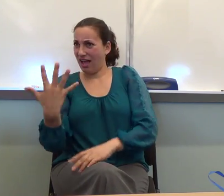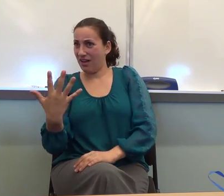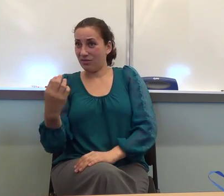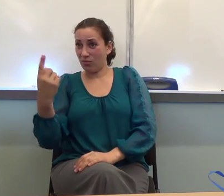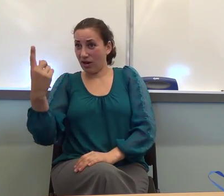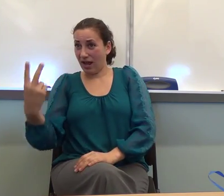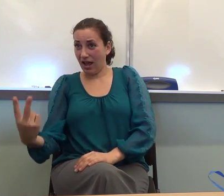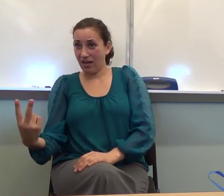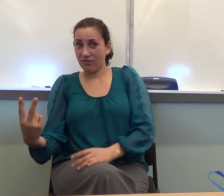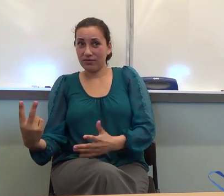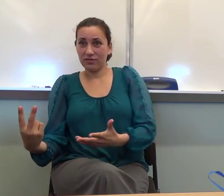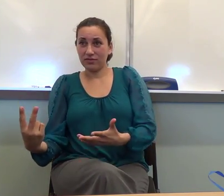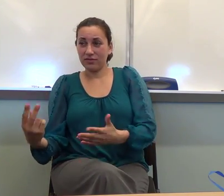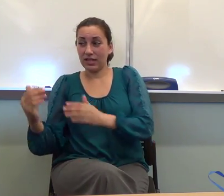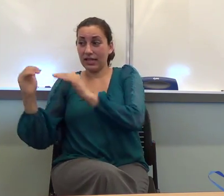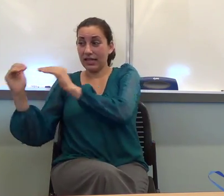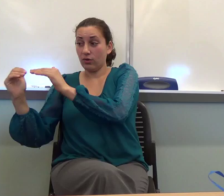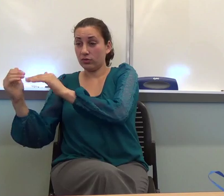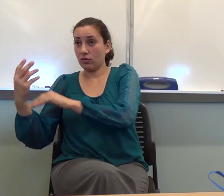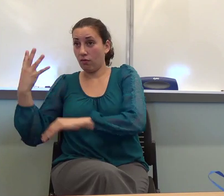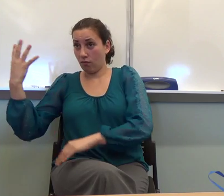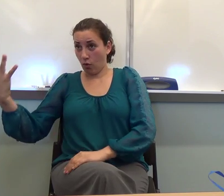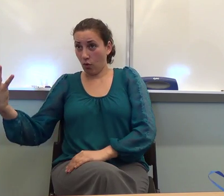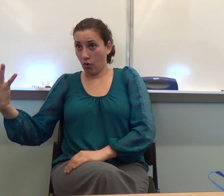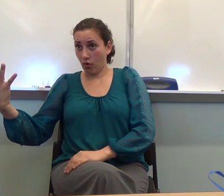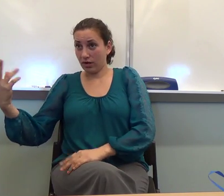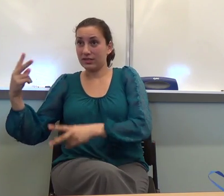1/2 equal to 4 times 10?